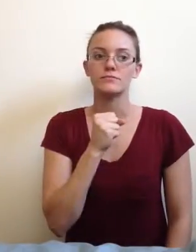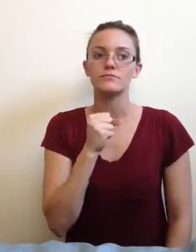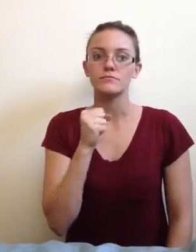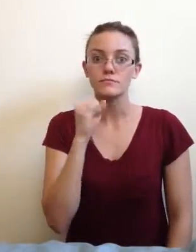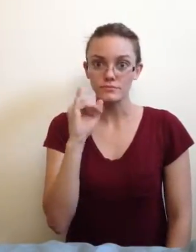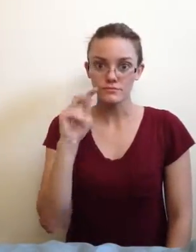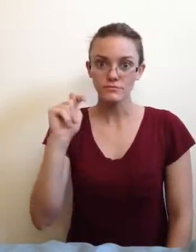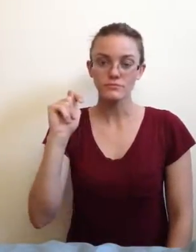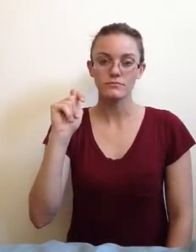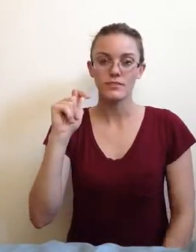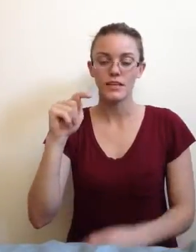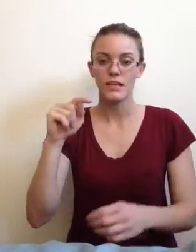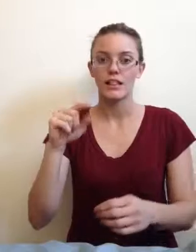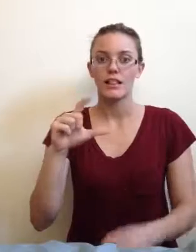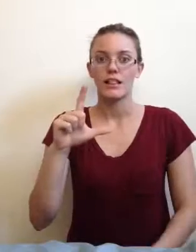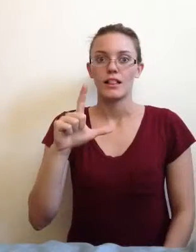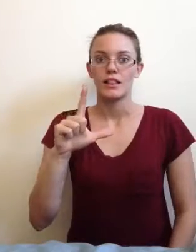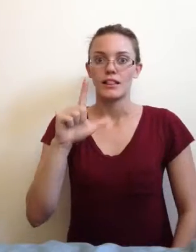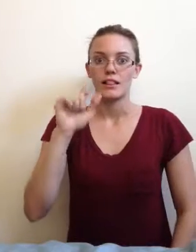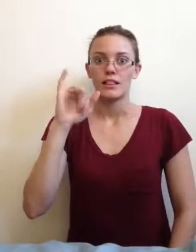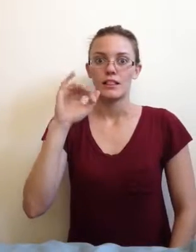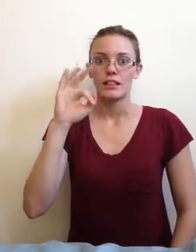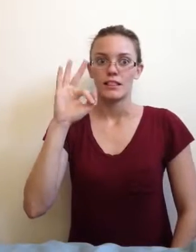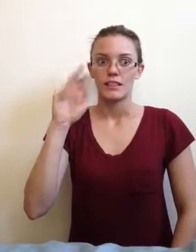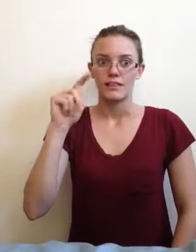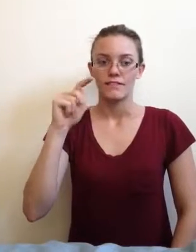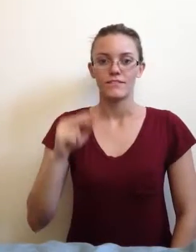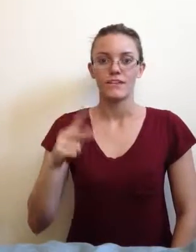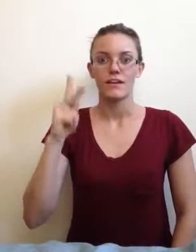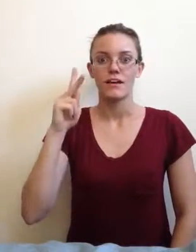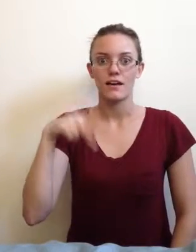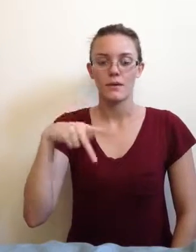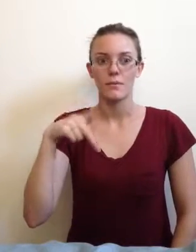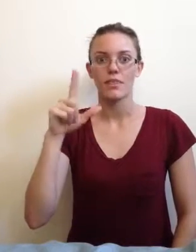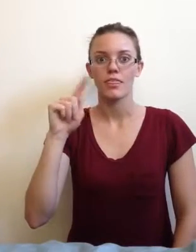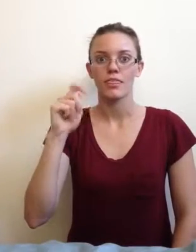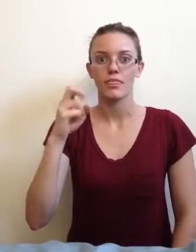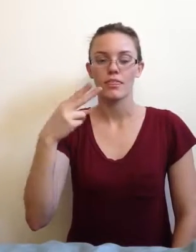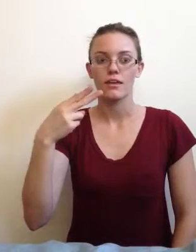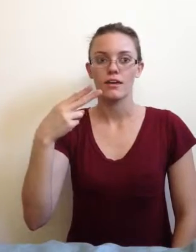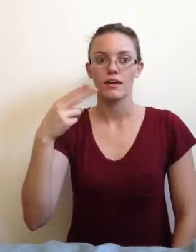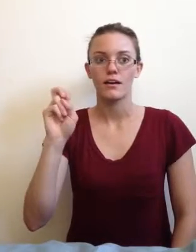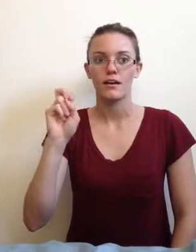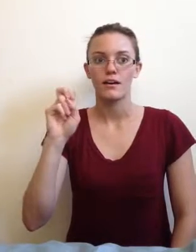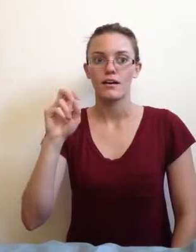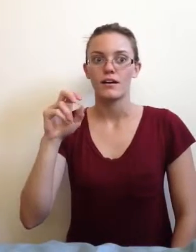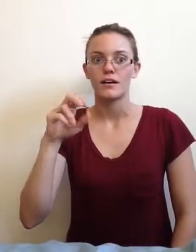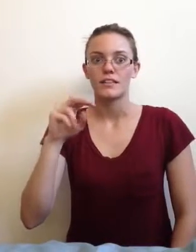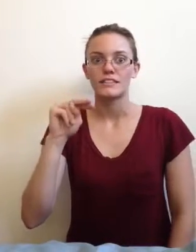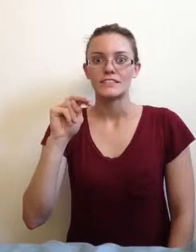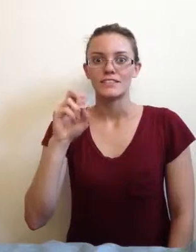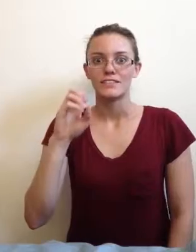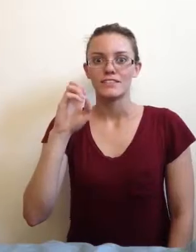up the needle. There's a little flipper on the back of your sewing machine. So you flip it up, you take your